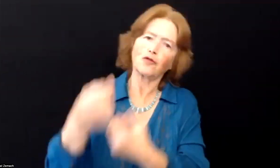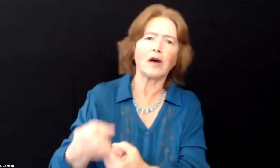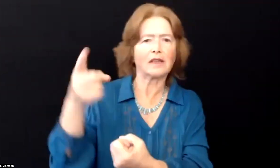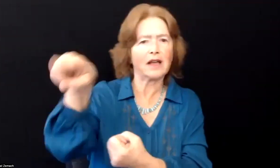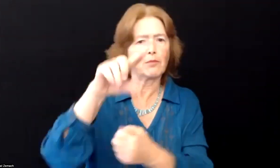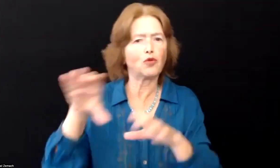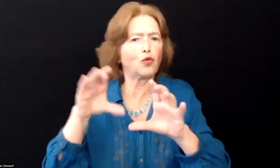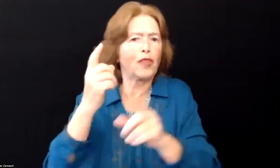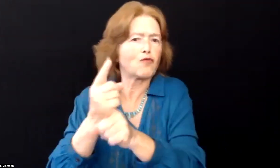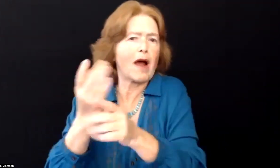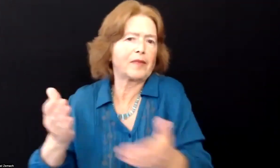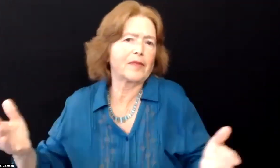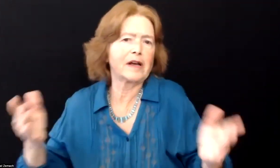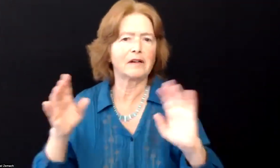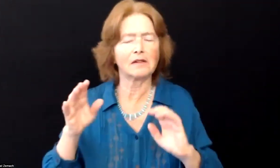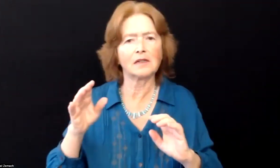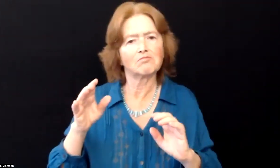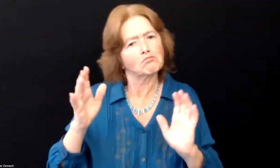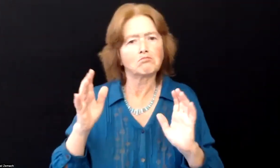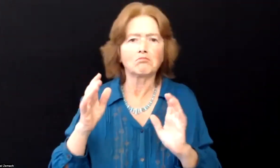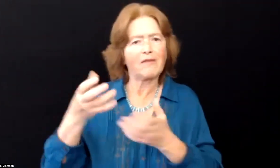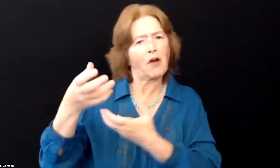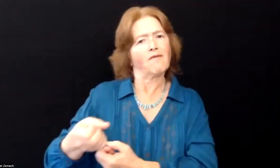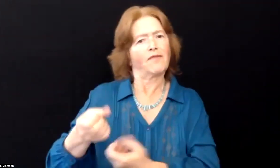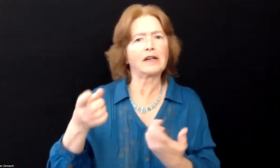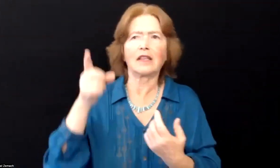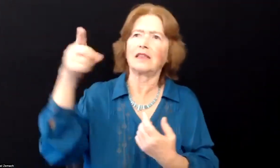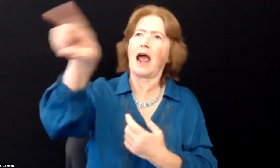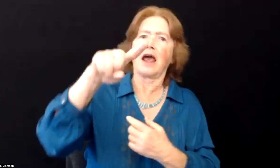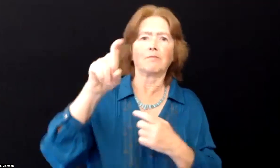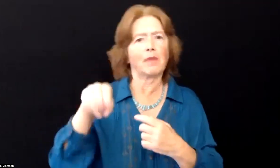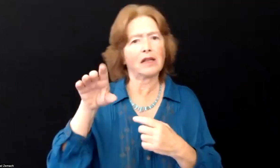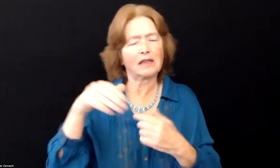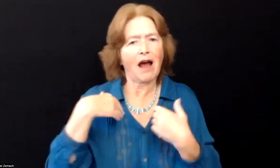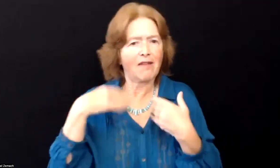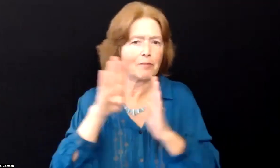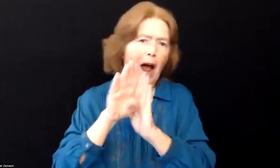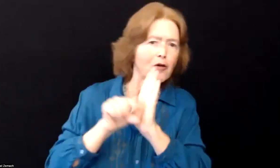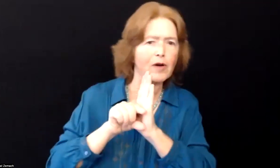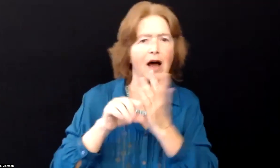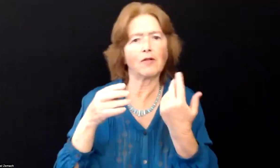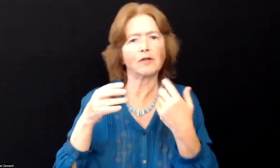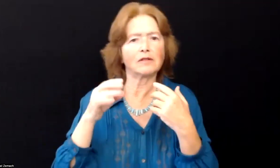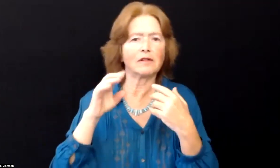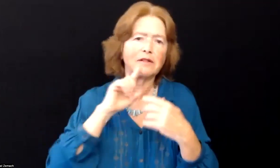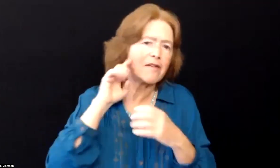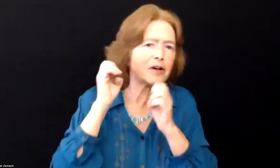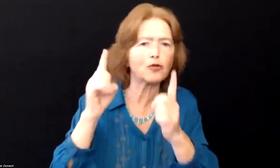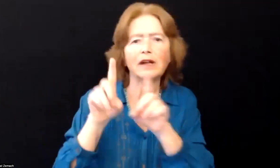do the right thing for their child. And they have confidence that these are people who have deaf